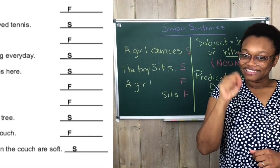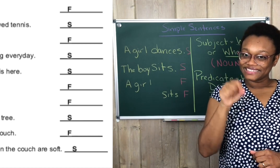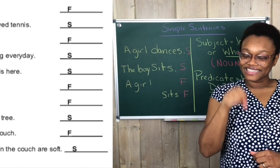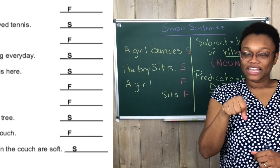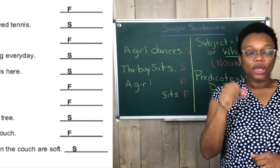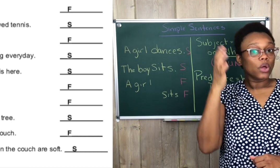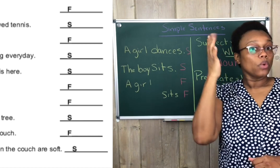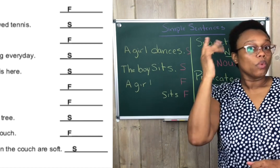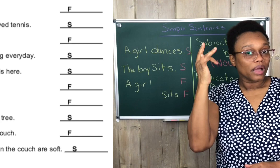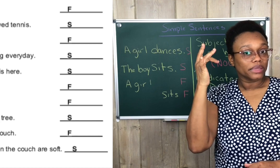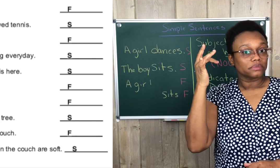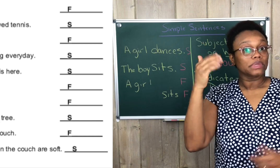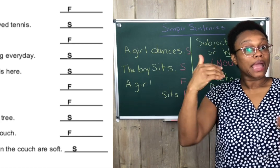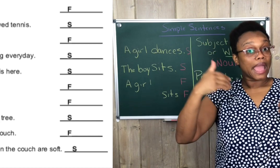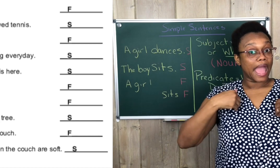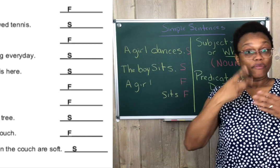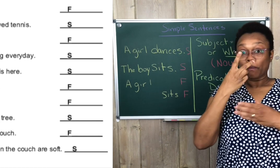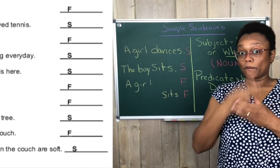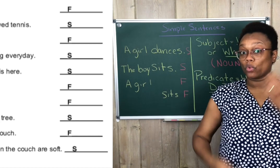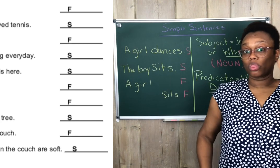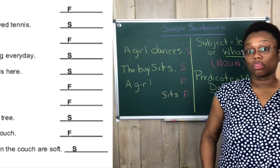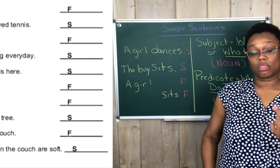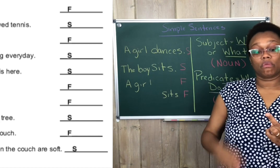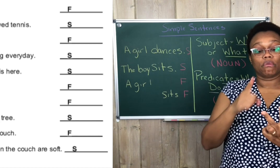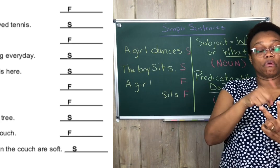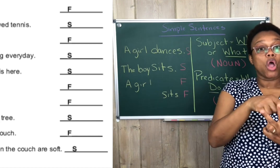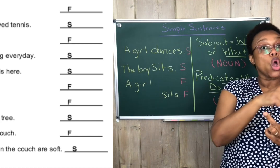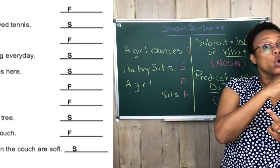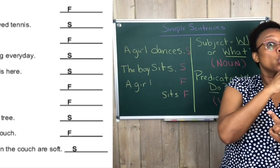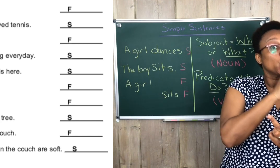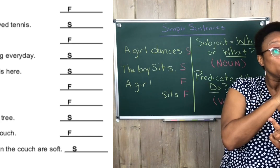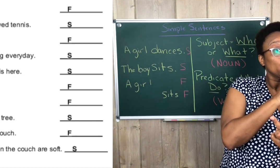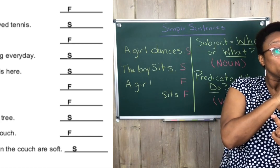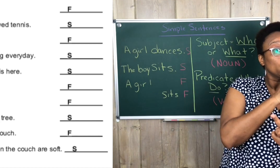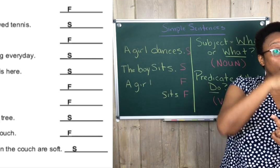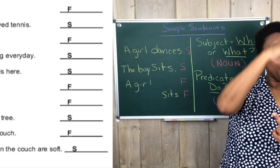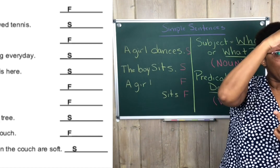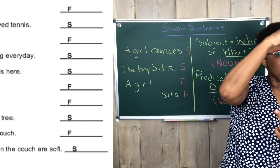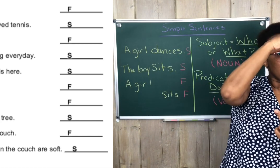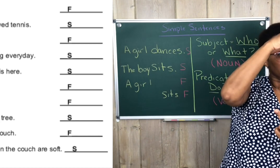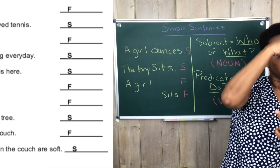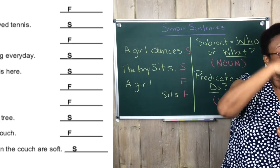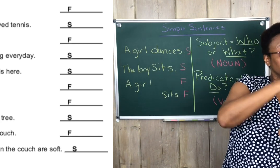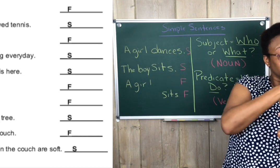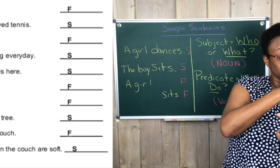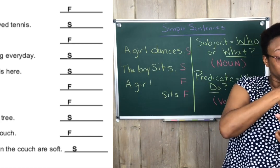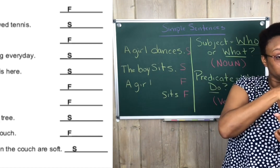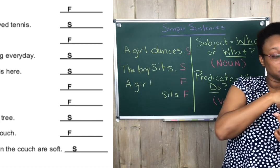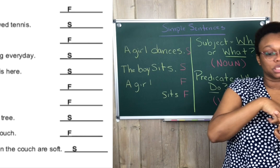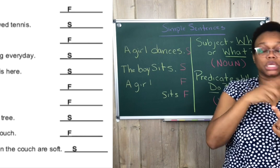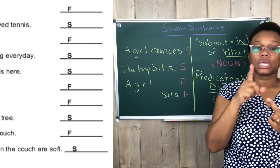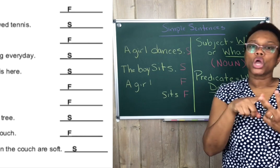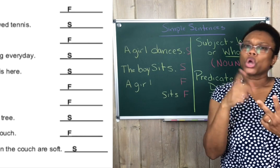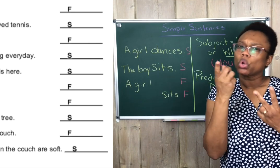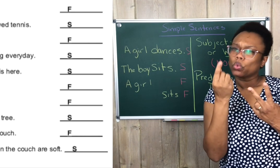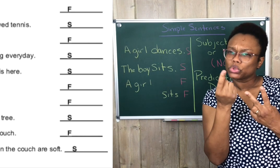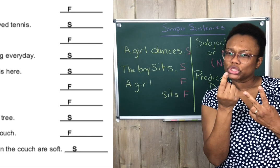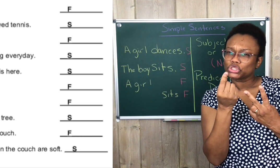Yes, it is. Why? Because it has both the who, Mom and Dad, and what